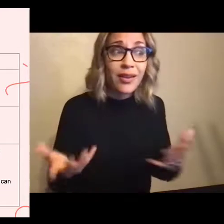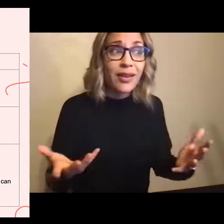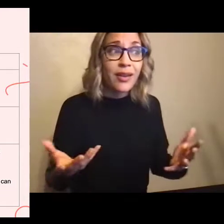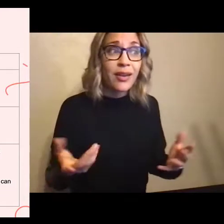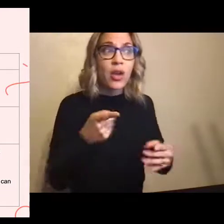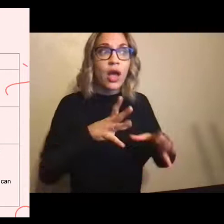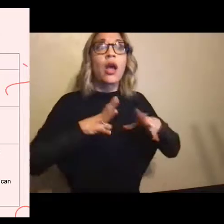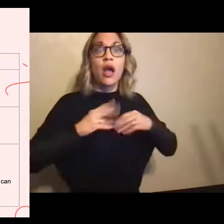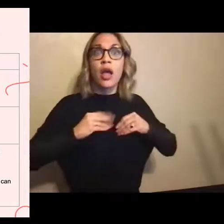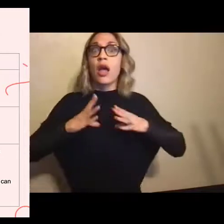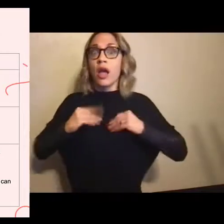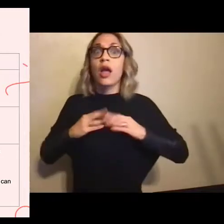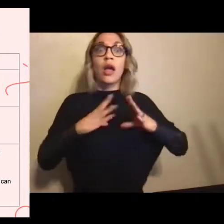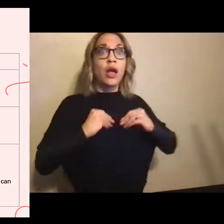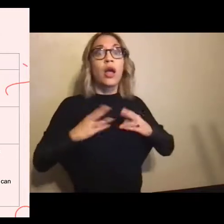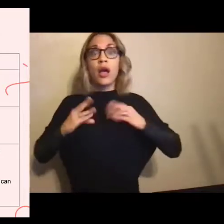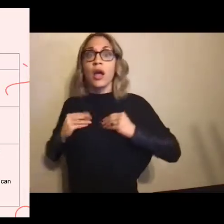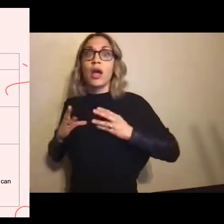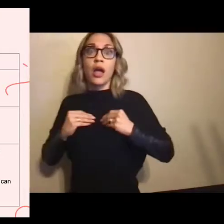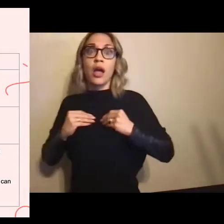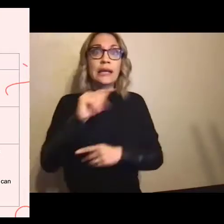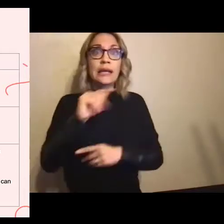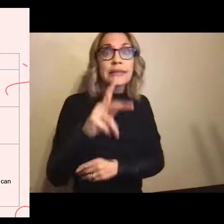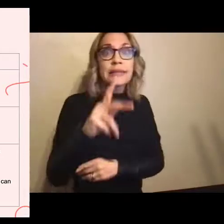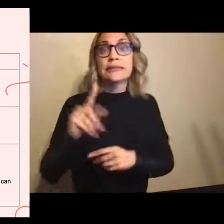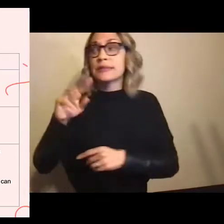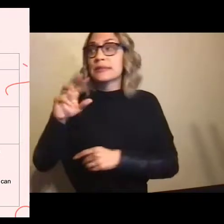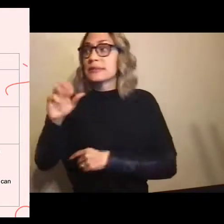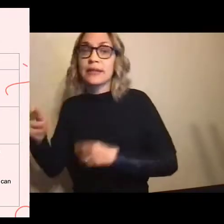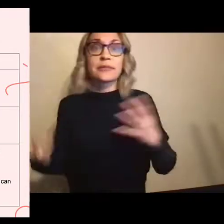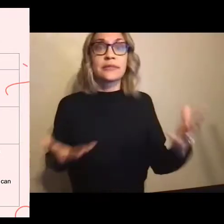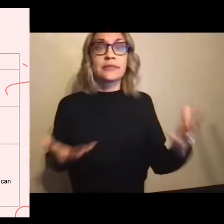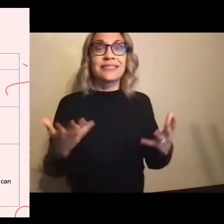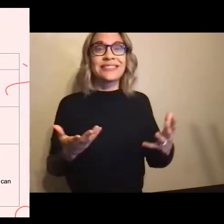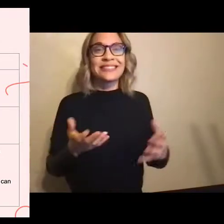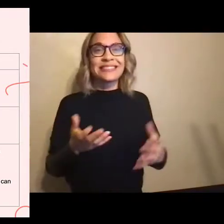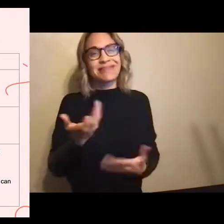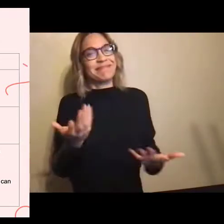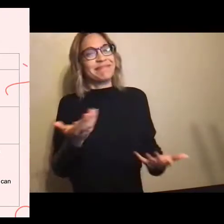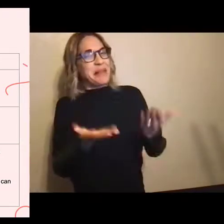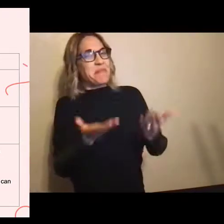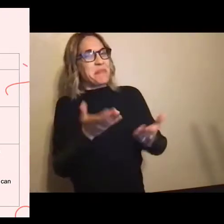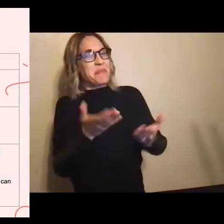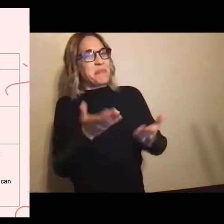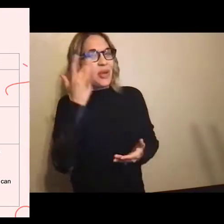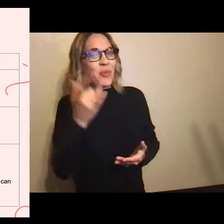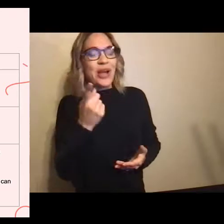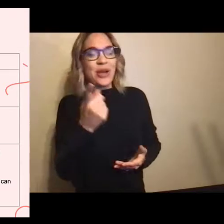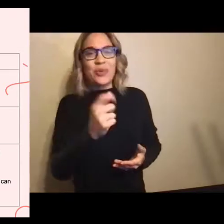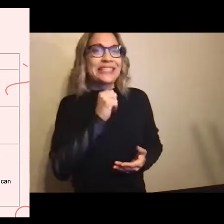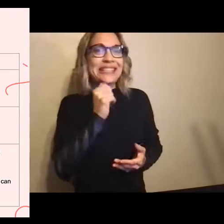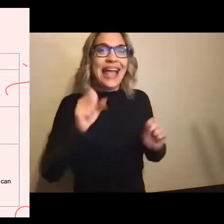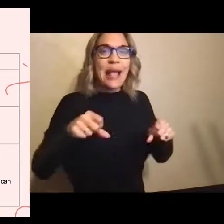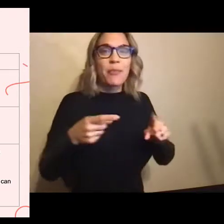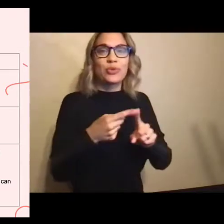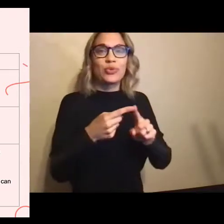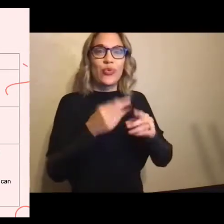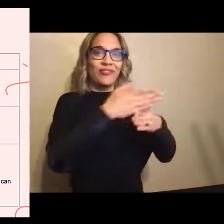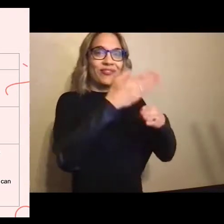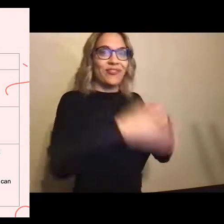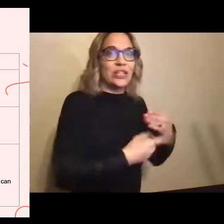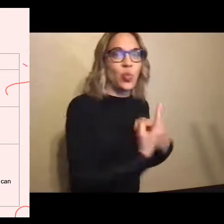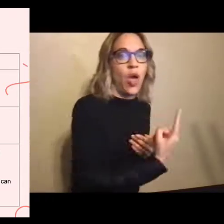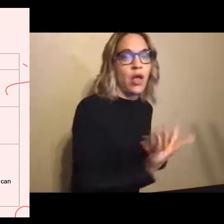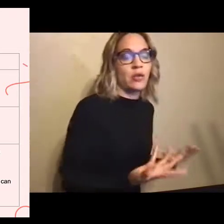Do you say yes to everything? Do you take on too many tasks and don't have the capability to say no? And